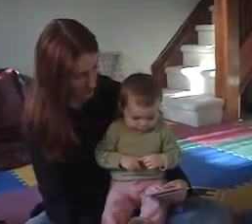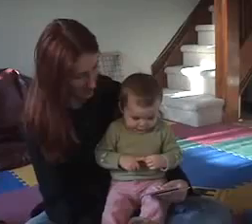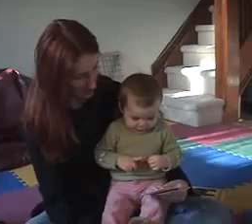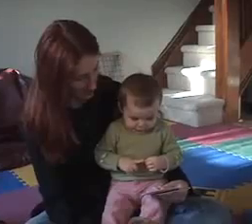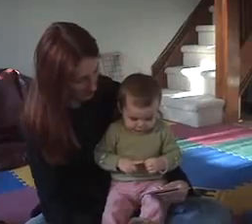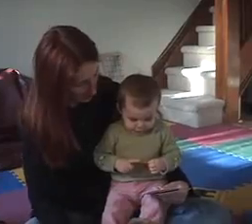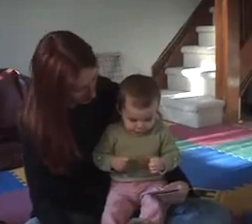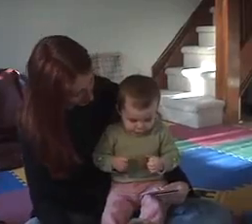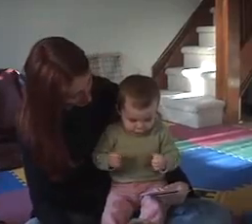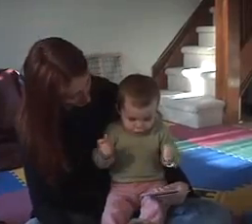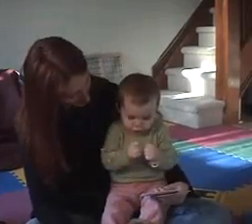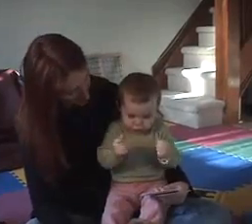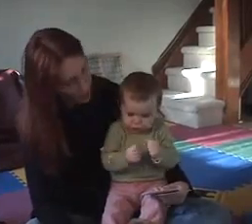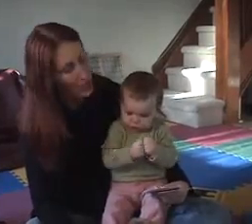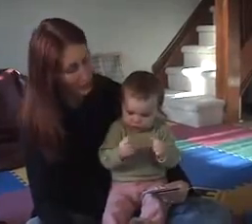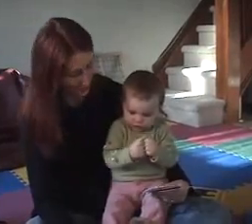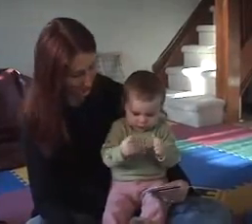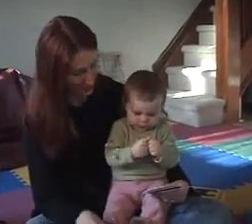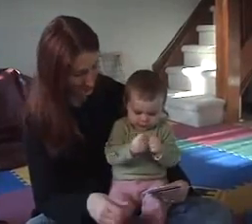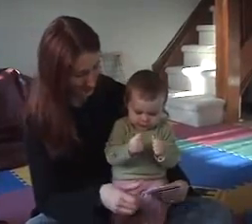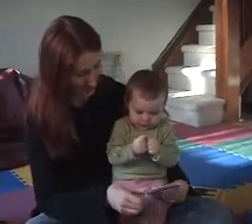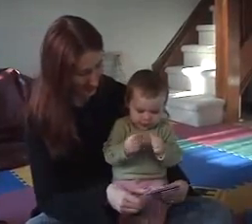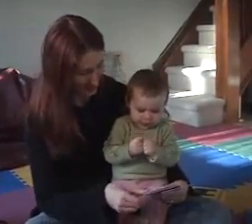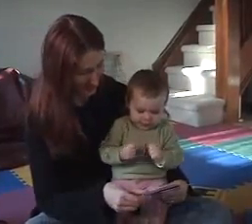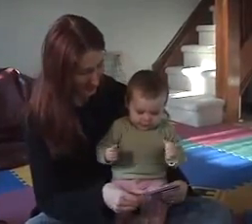How about that? Shoes. Shoes. That's right.